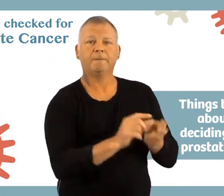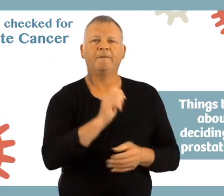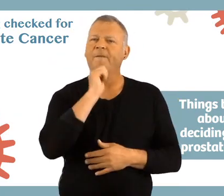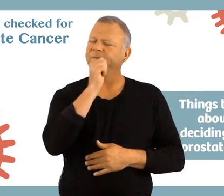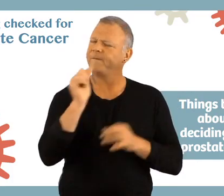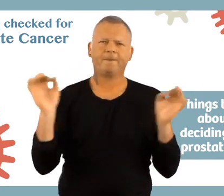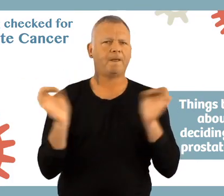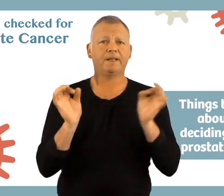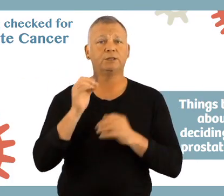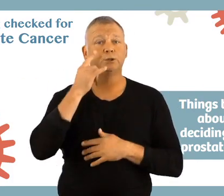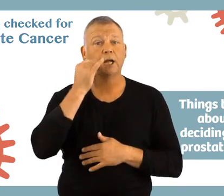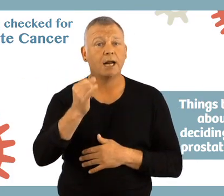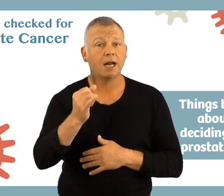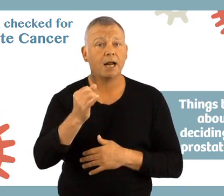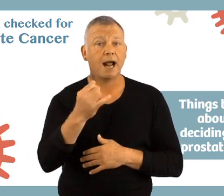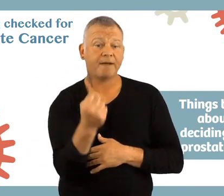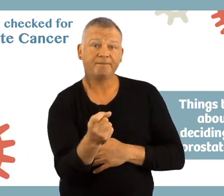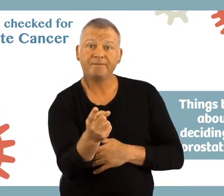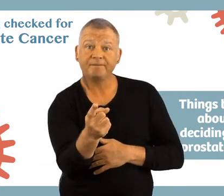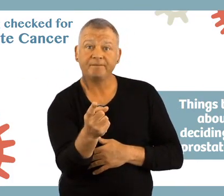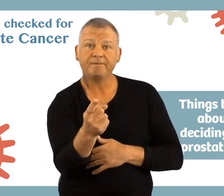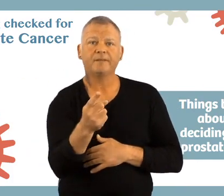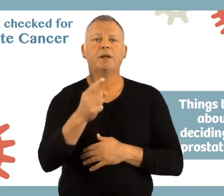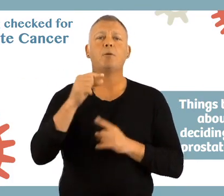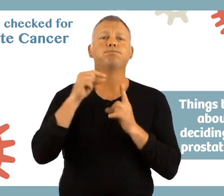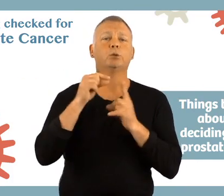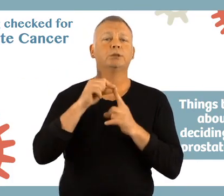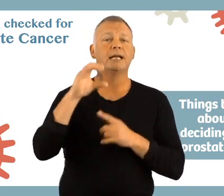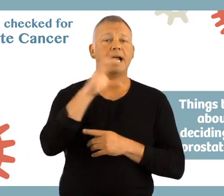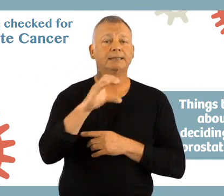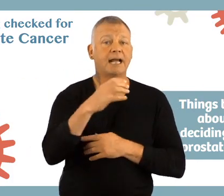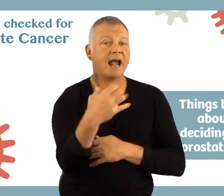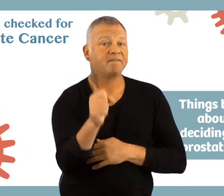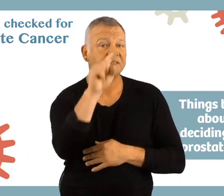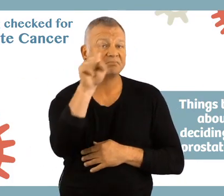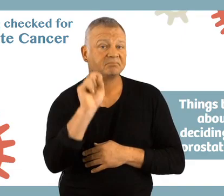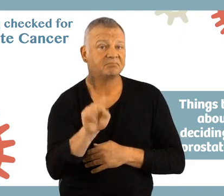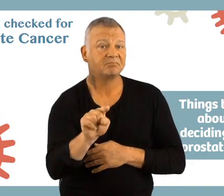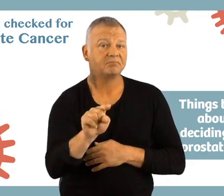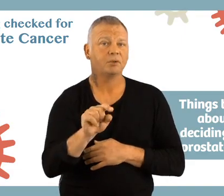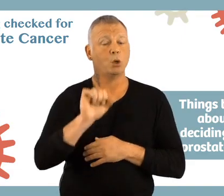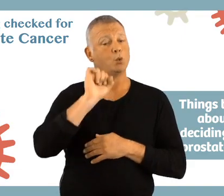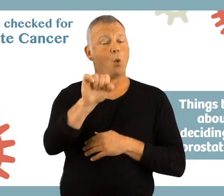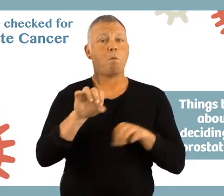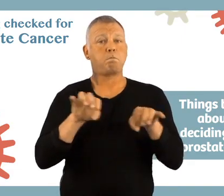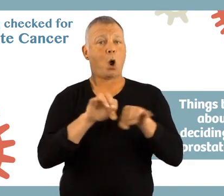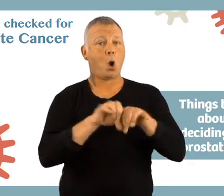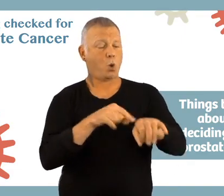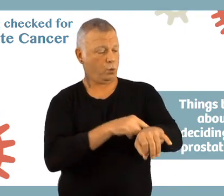If you are not checked and do have prostate cancer that spreads, you may suffer pain in your bones,